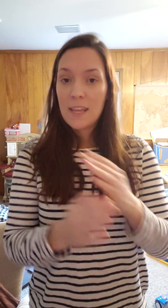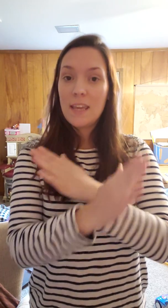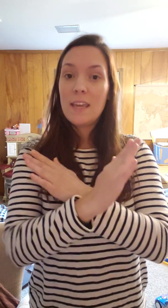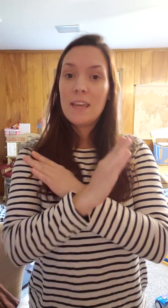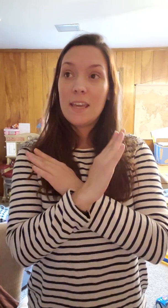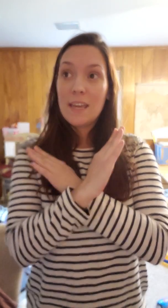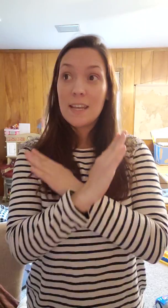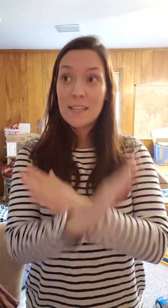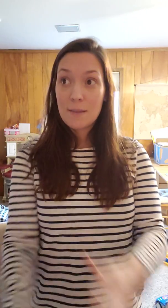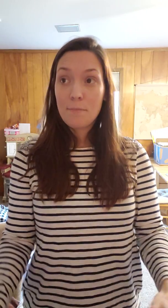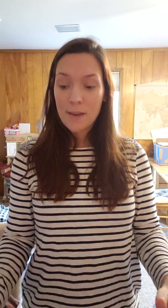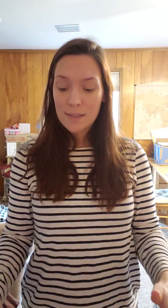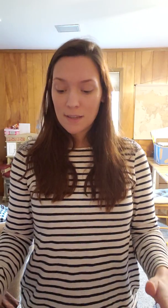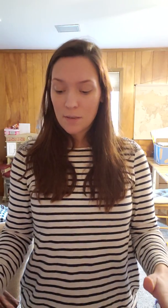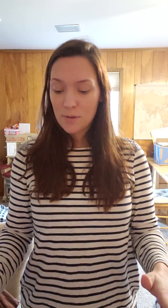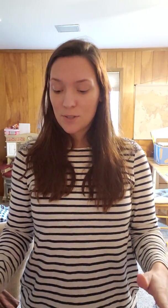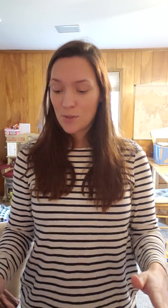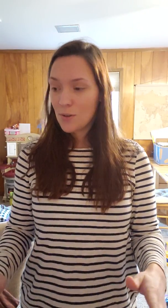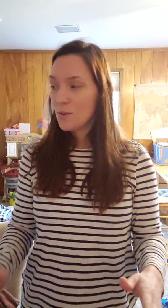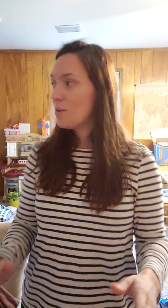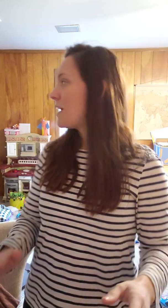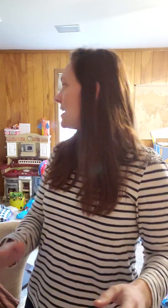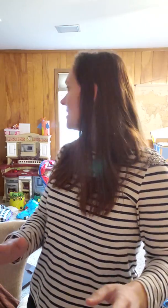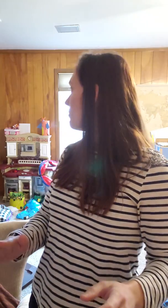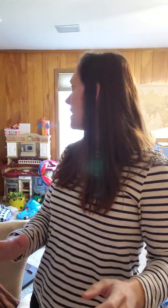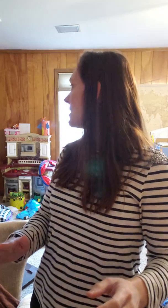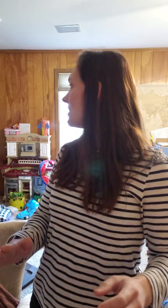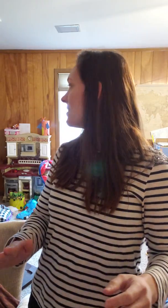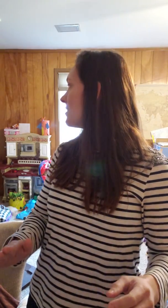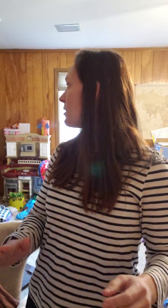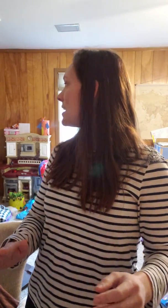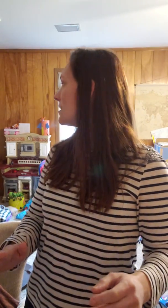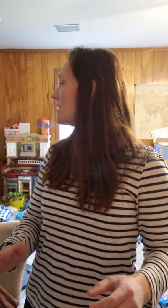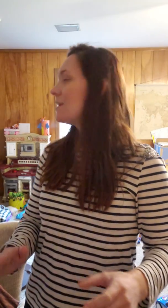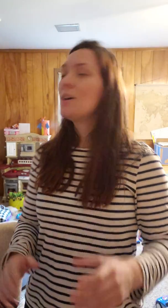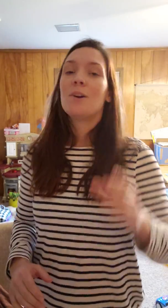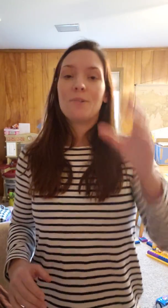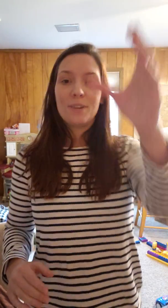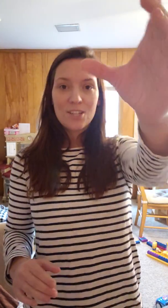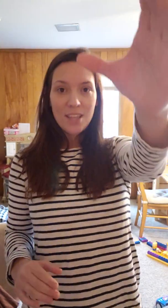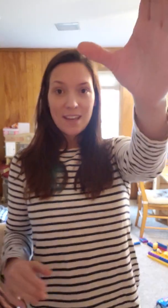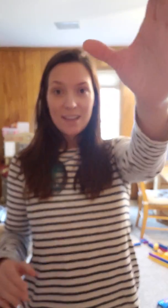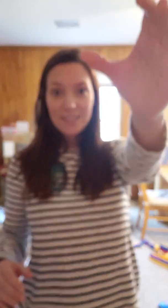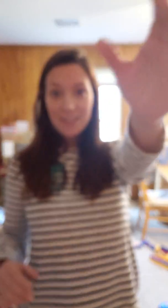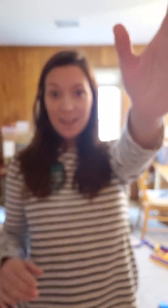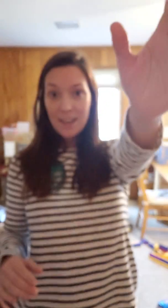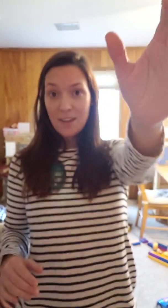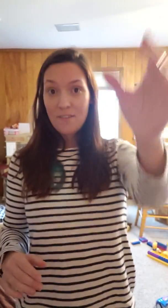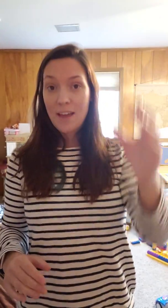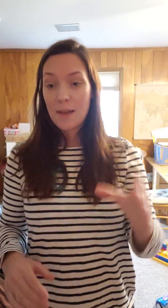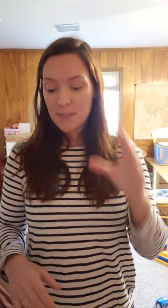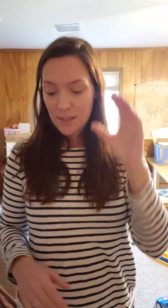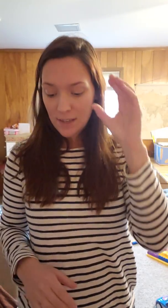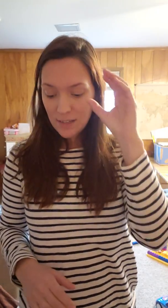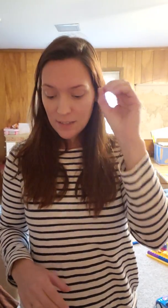it is impossible to wait wait wait reach the state of absolute